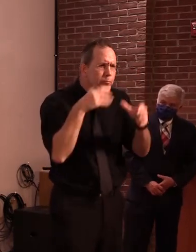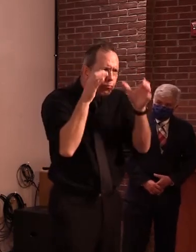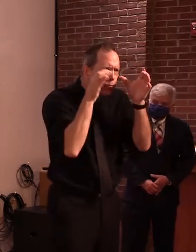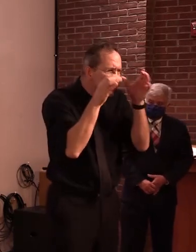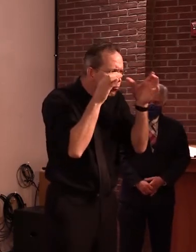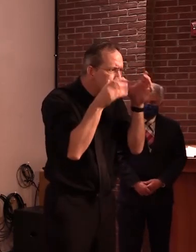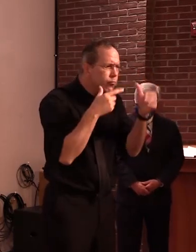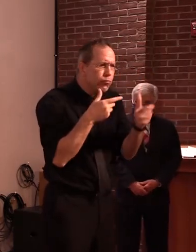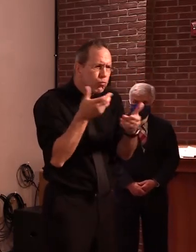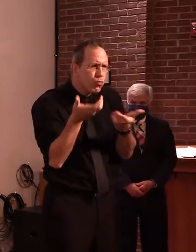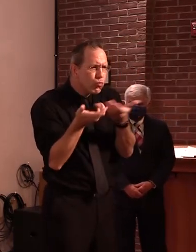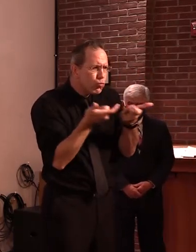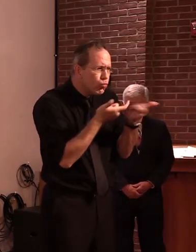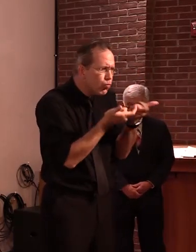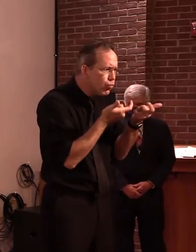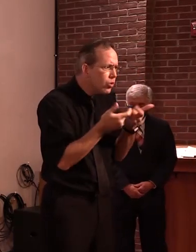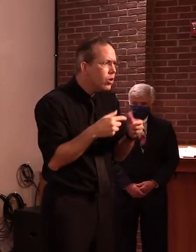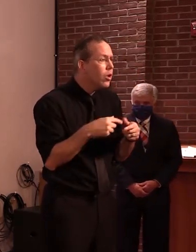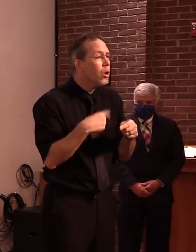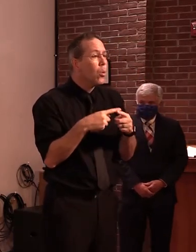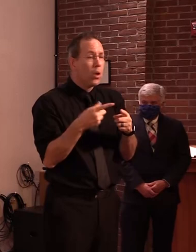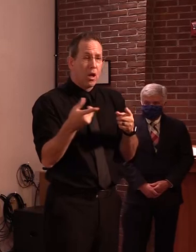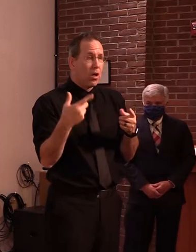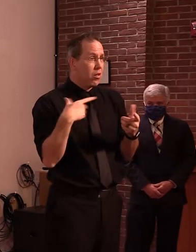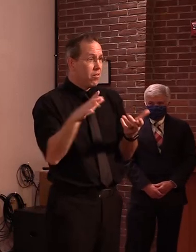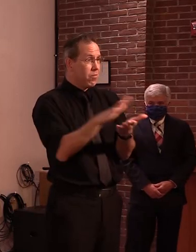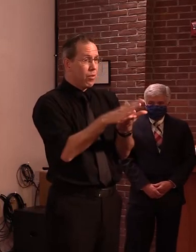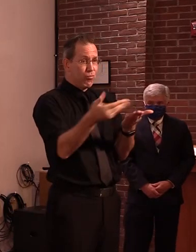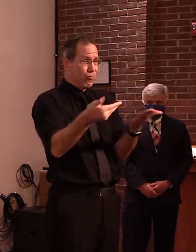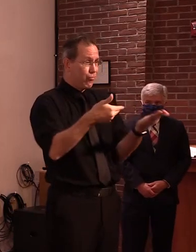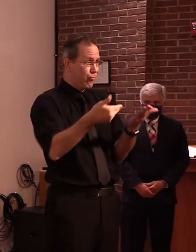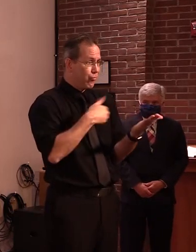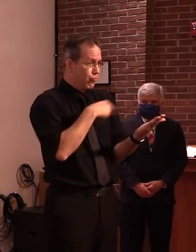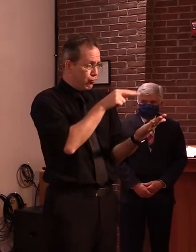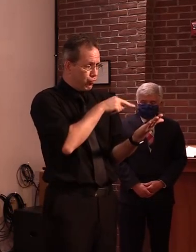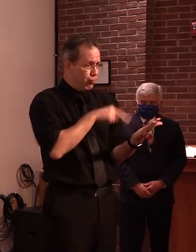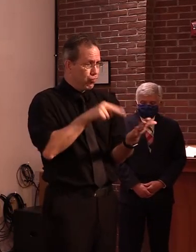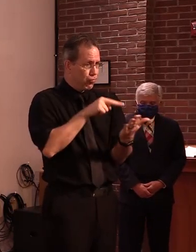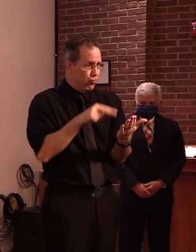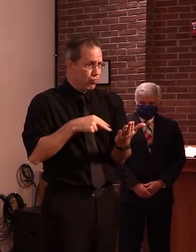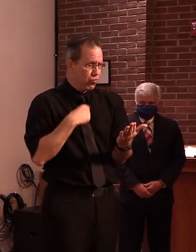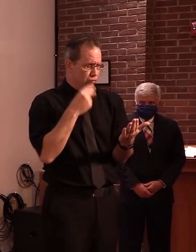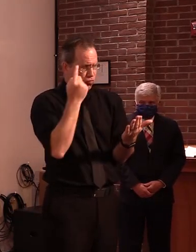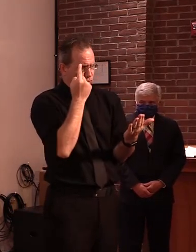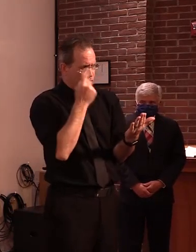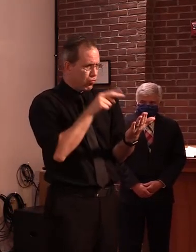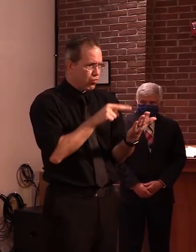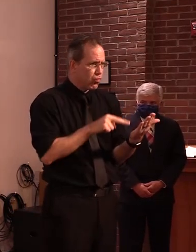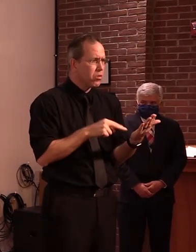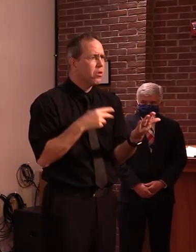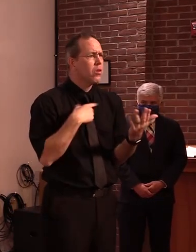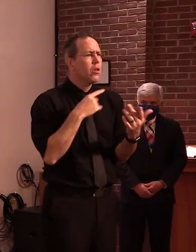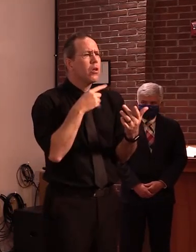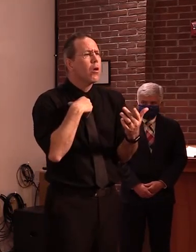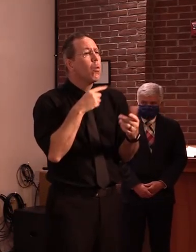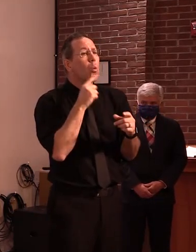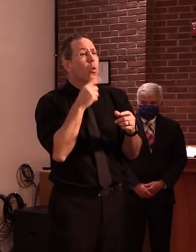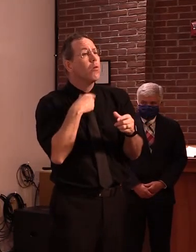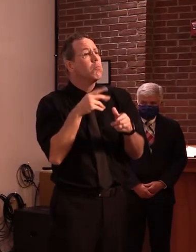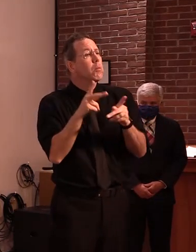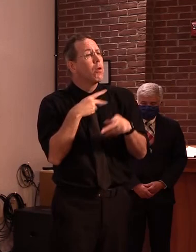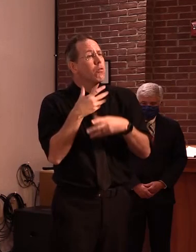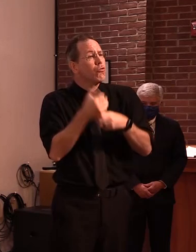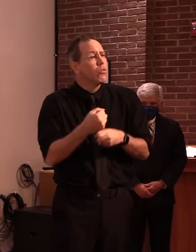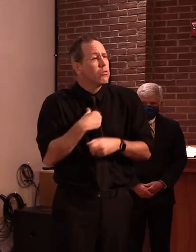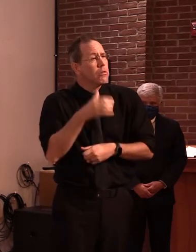gets funneled to me, I have, you know, a very short list of people who I'm listening to, and that involves